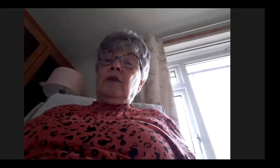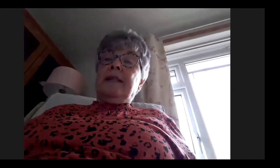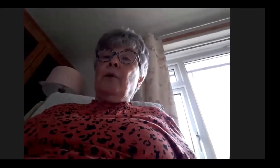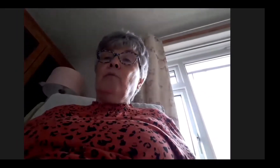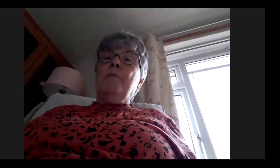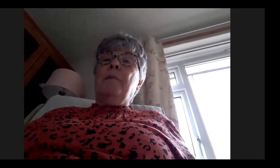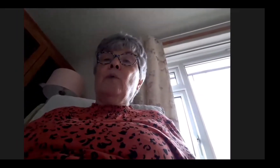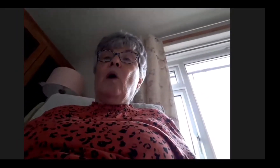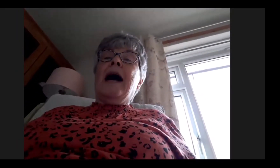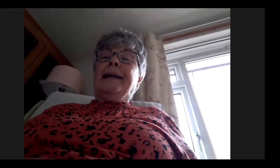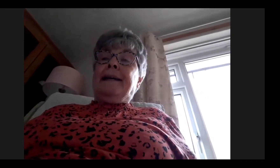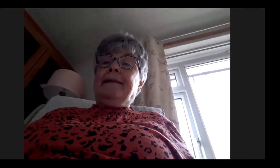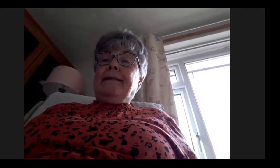anyone remember what A is?